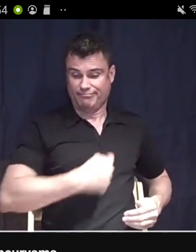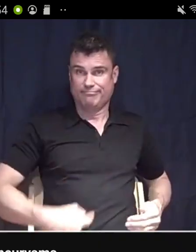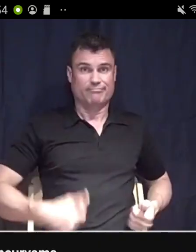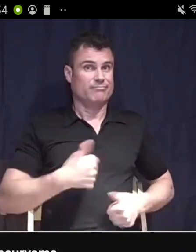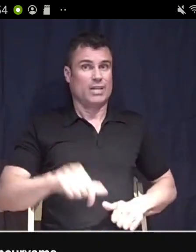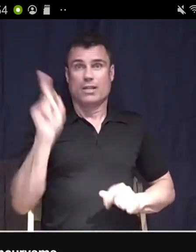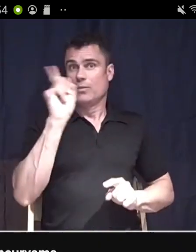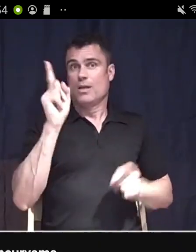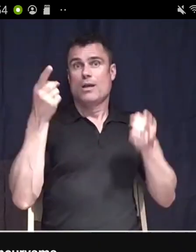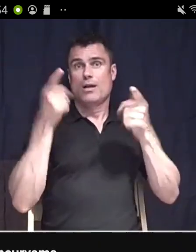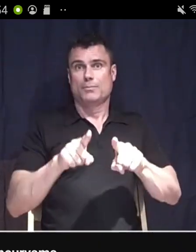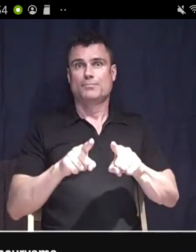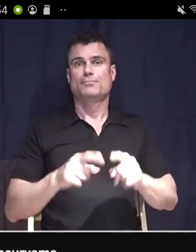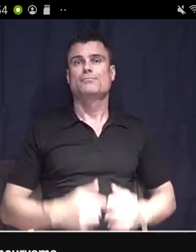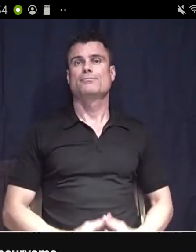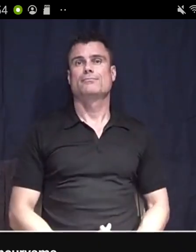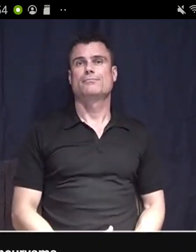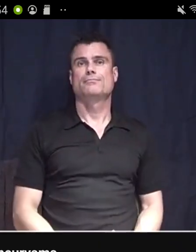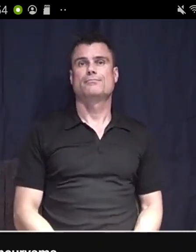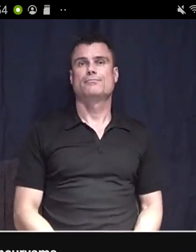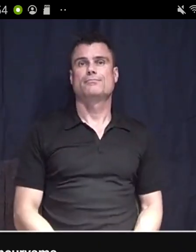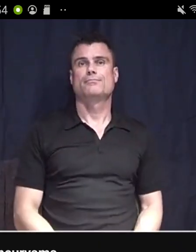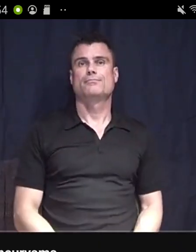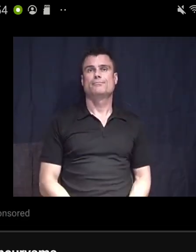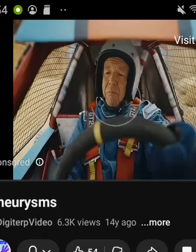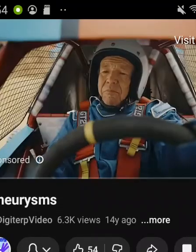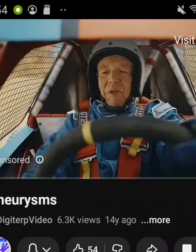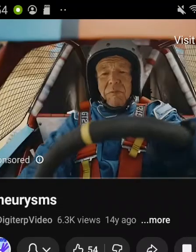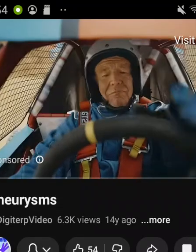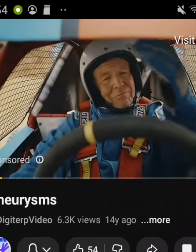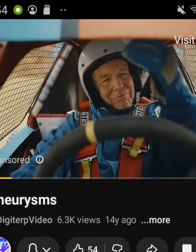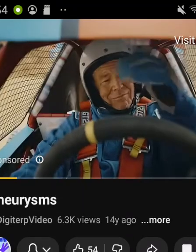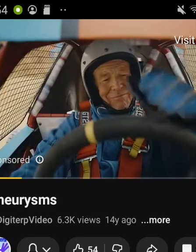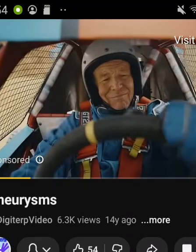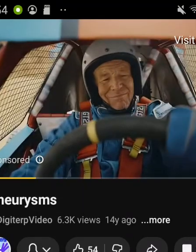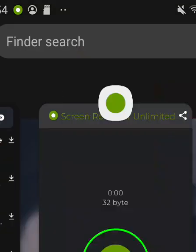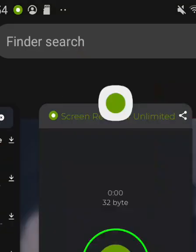2 for the last statement.